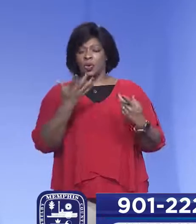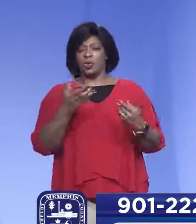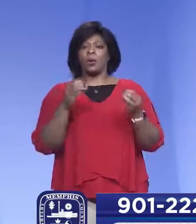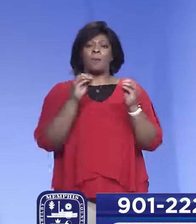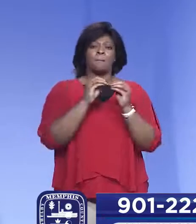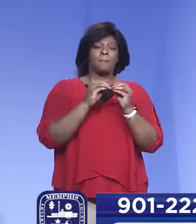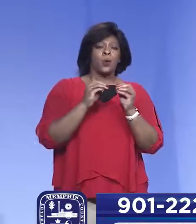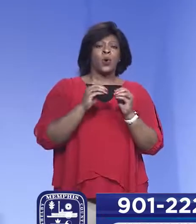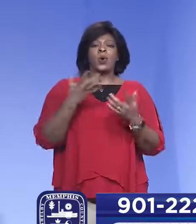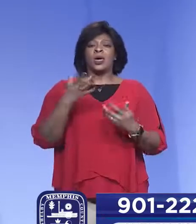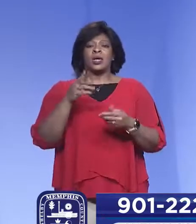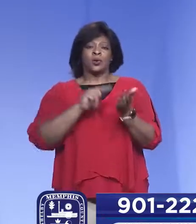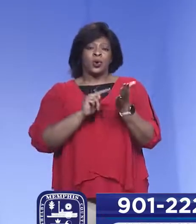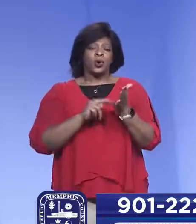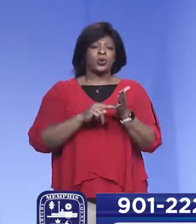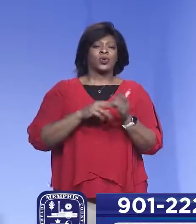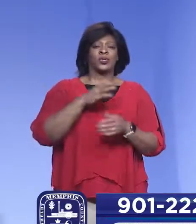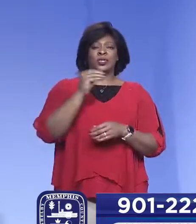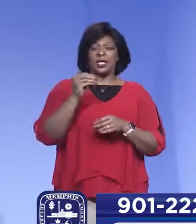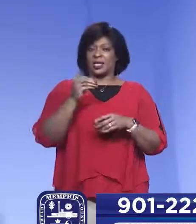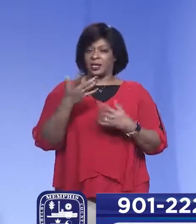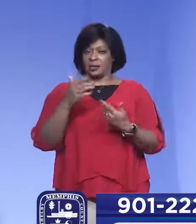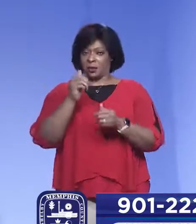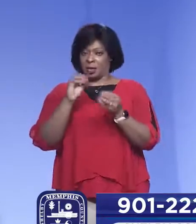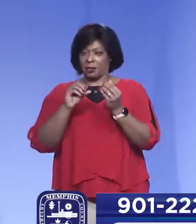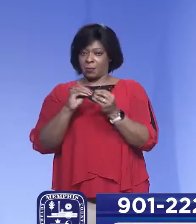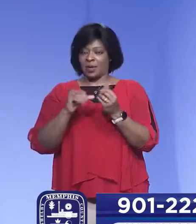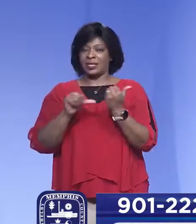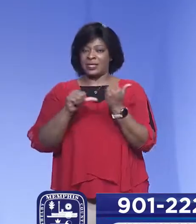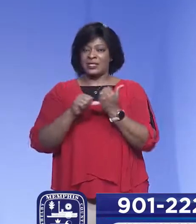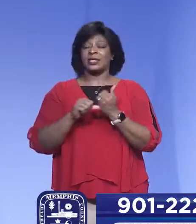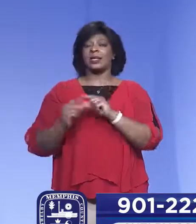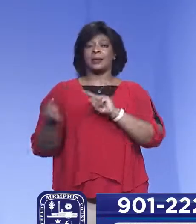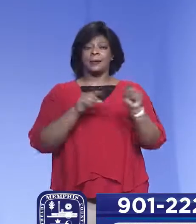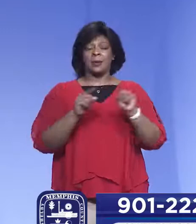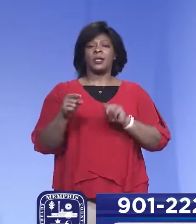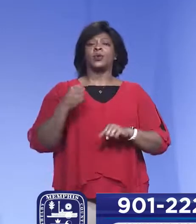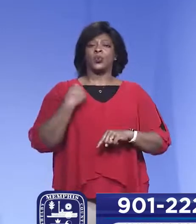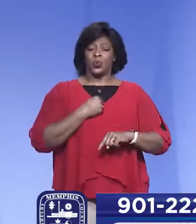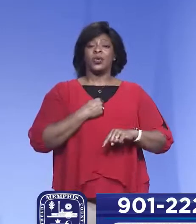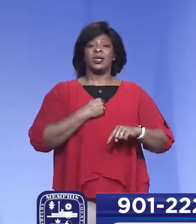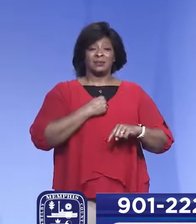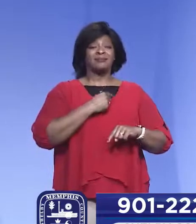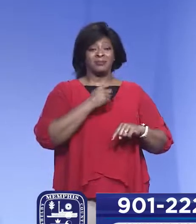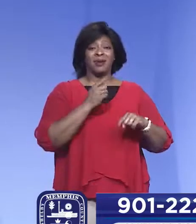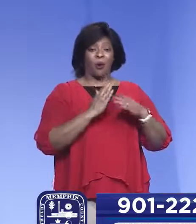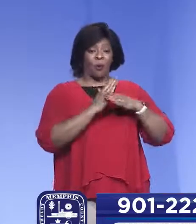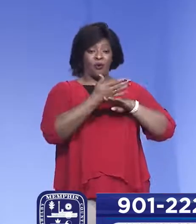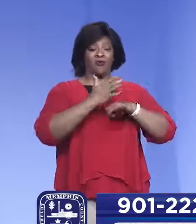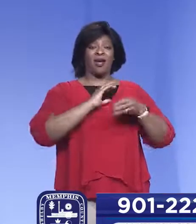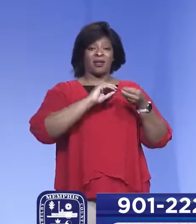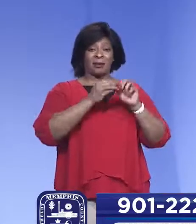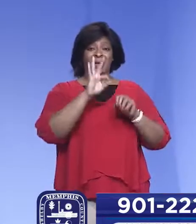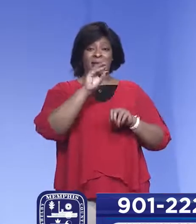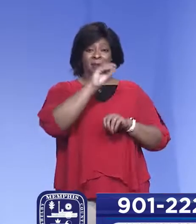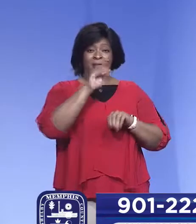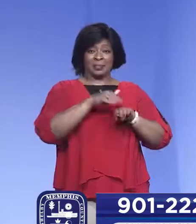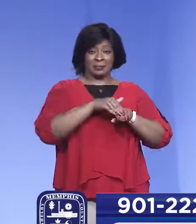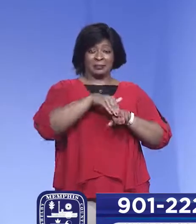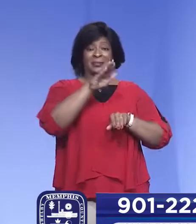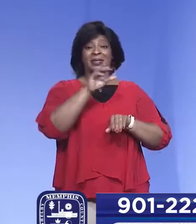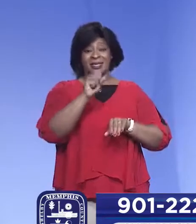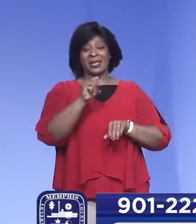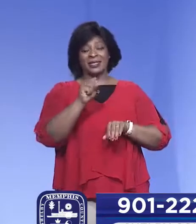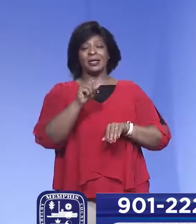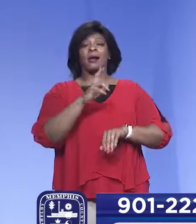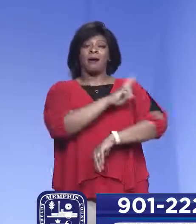nurse multipliers on. And so, yes, we have reached, under our normal staffing models, the high 90%,